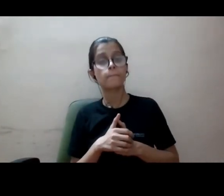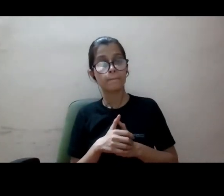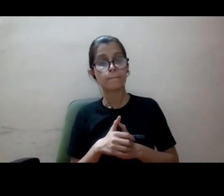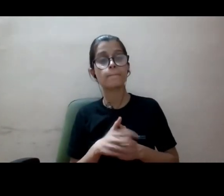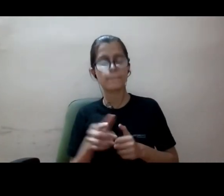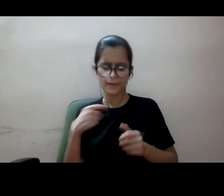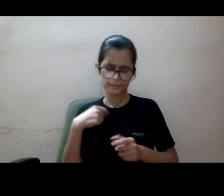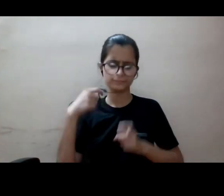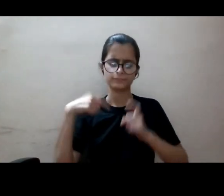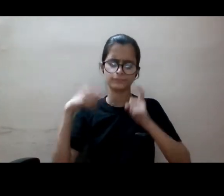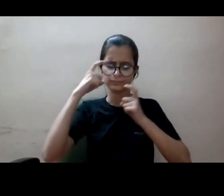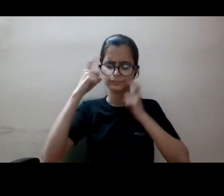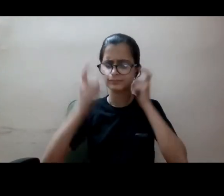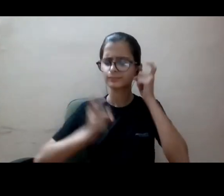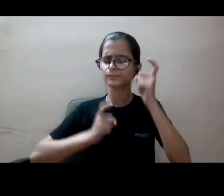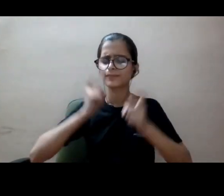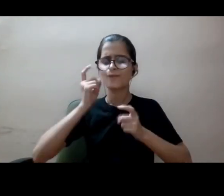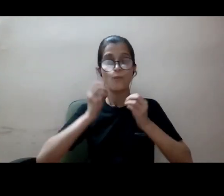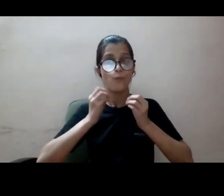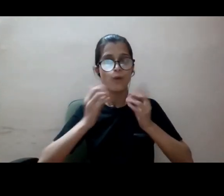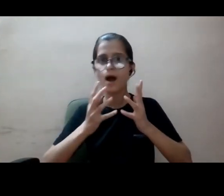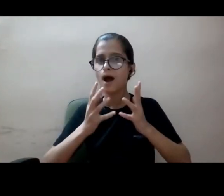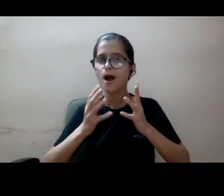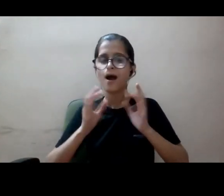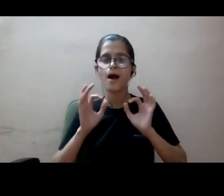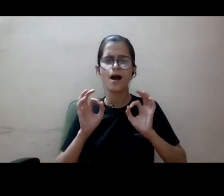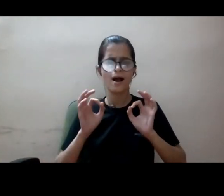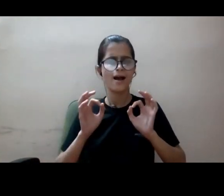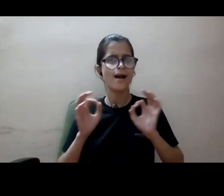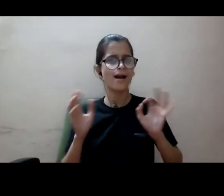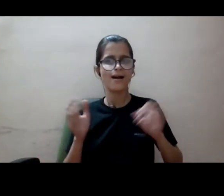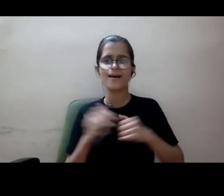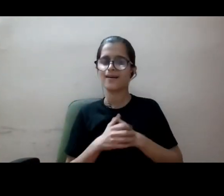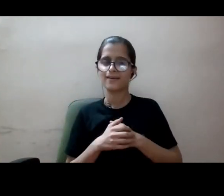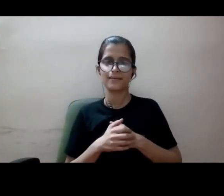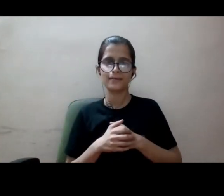And I keep thinking, wow, that's a waste of time.